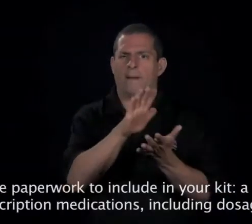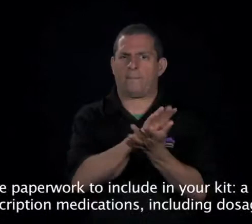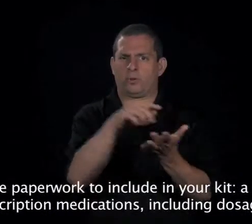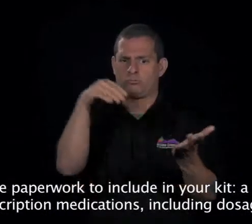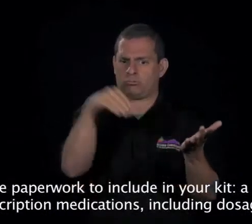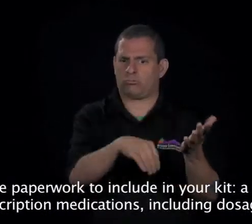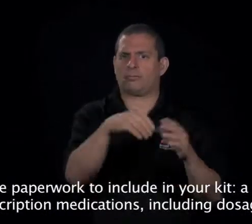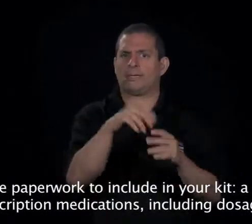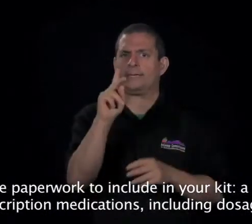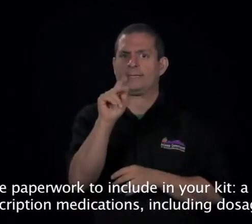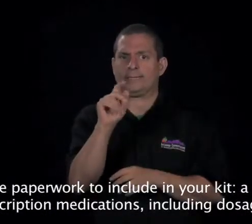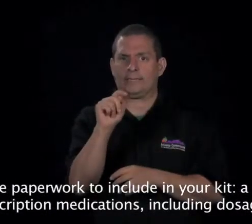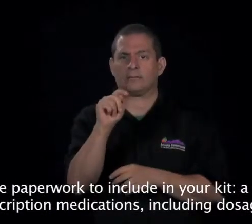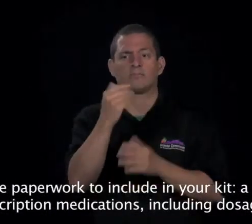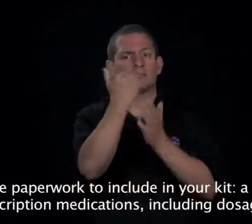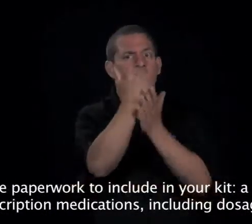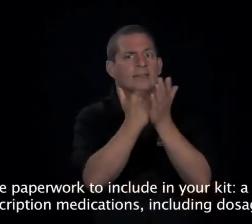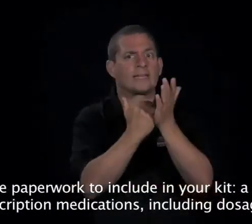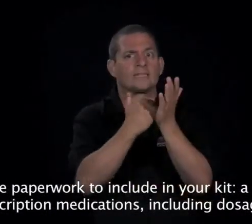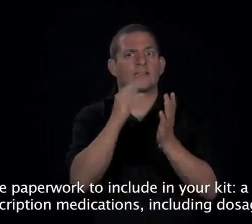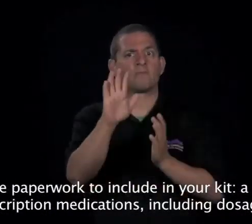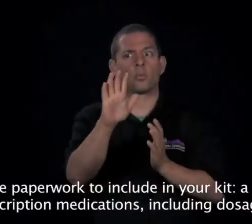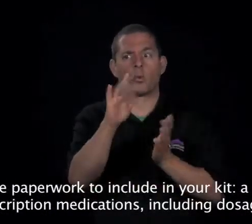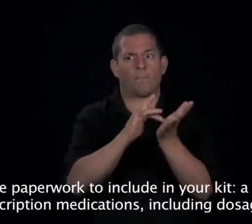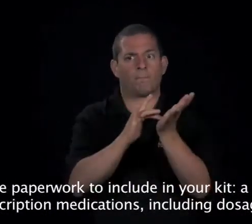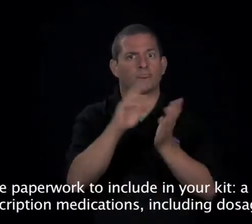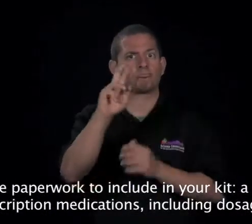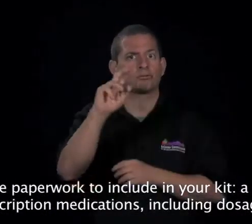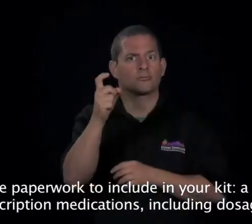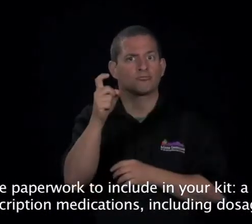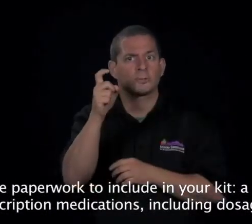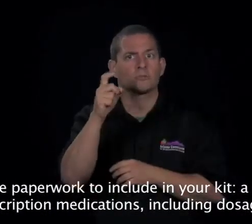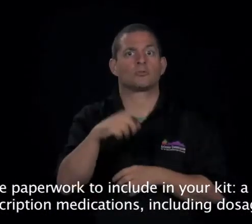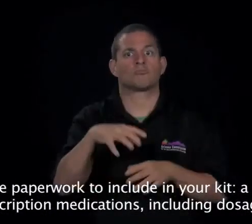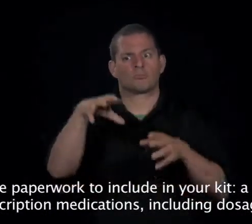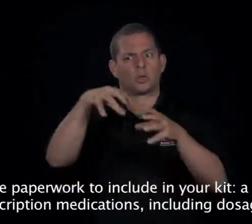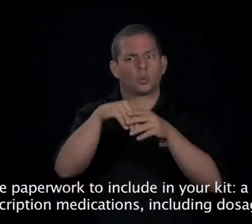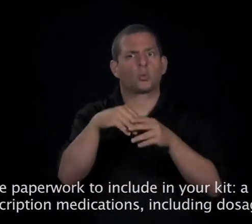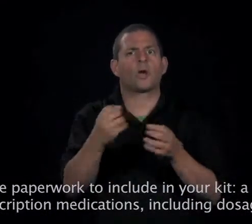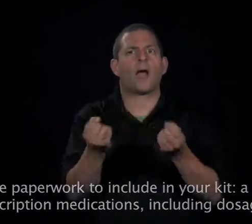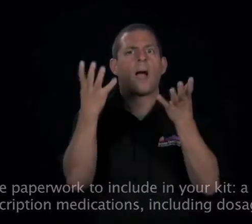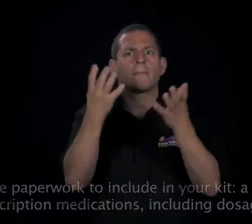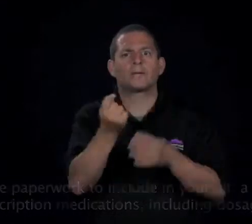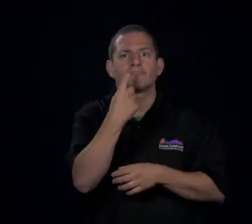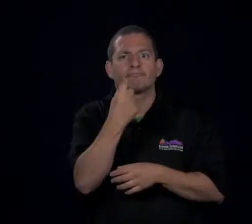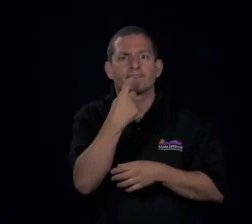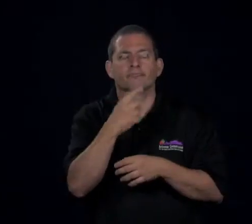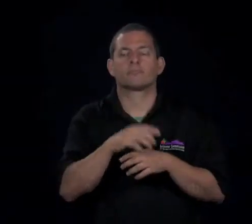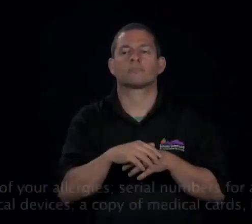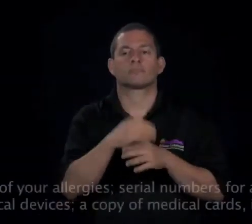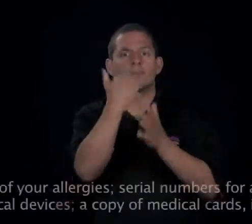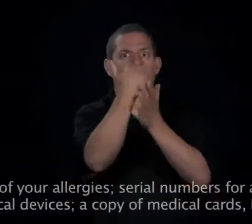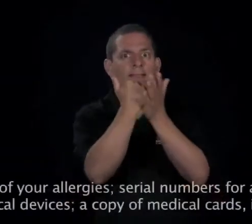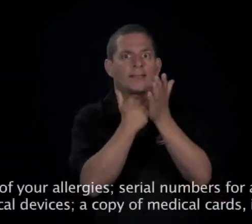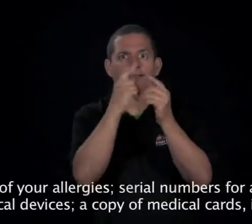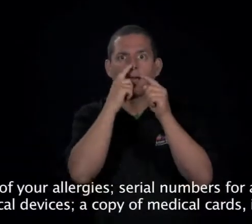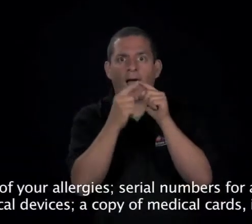Some paperwork to include in your kit: a list of prescription medications, including dosage, a list of your